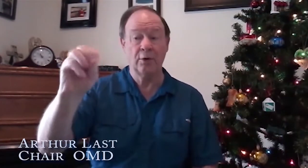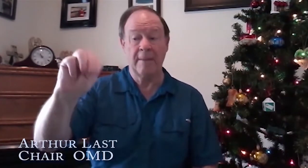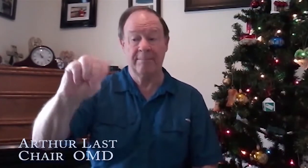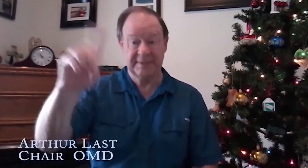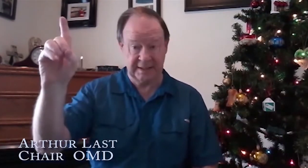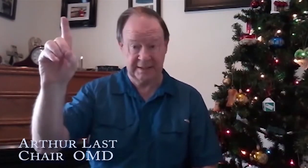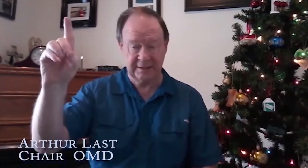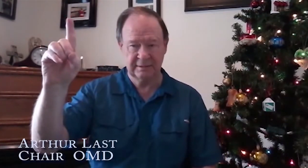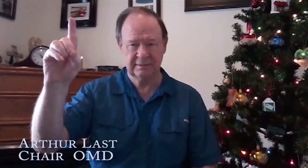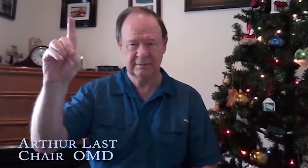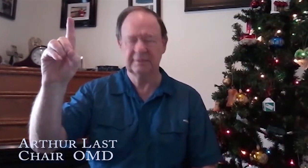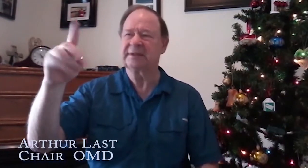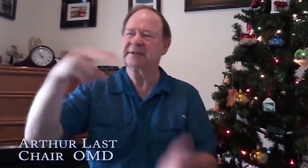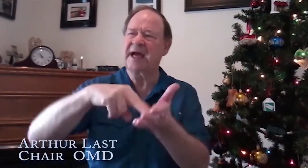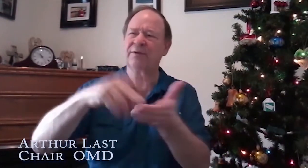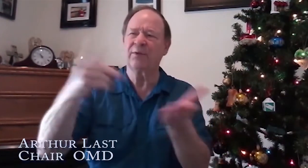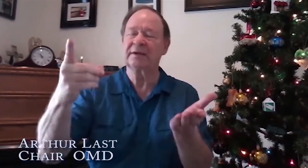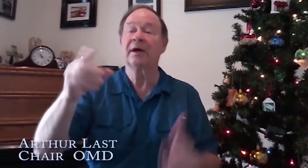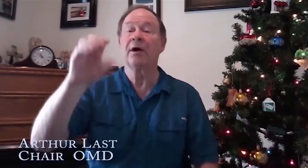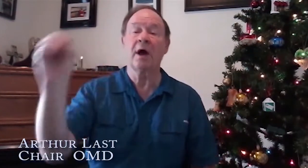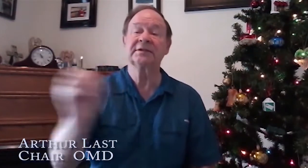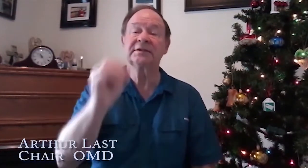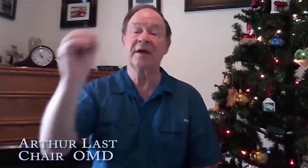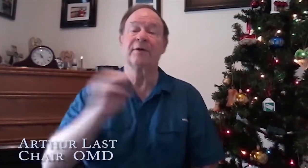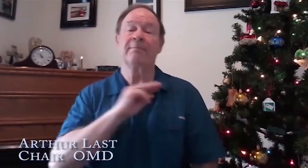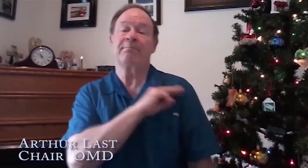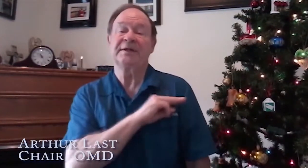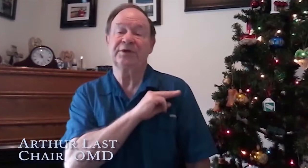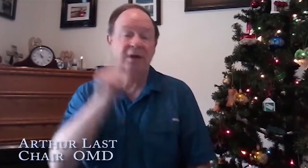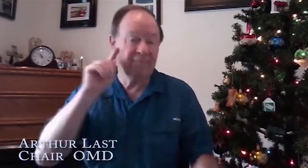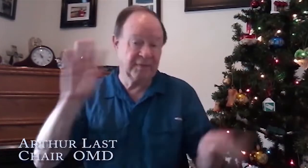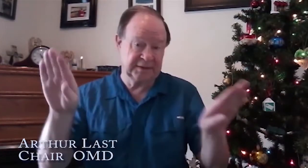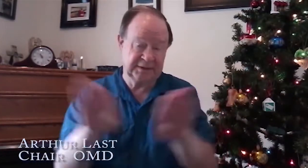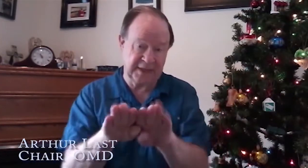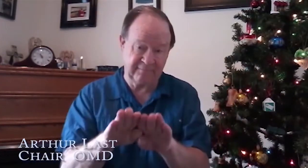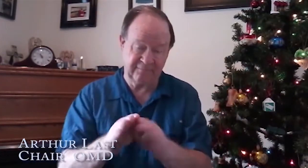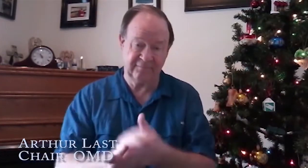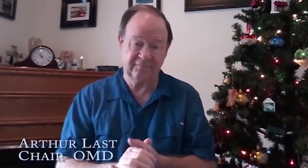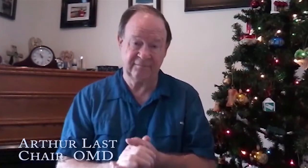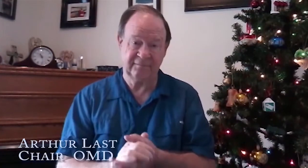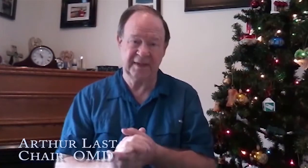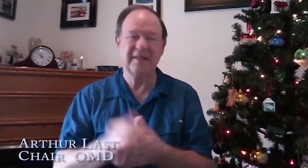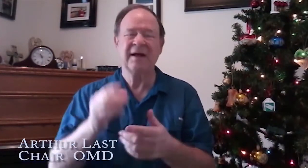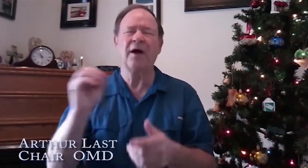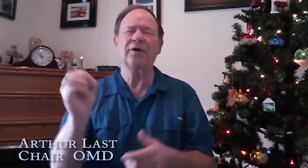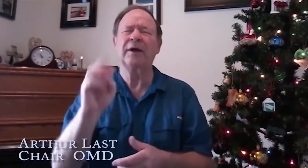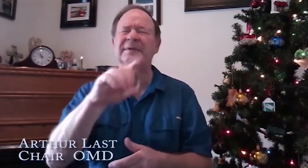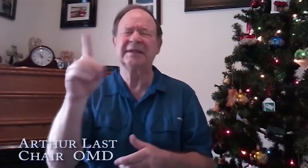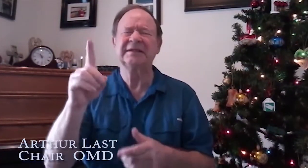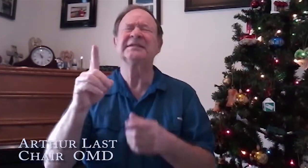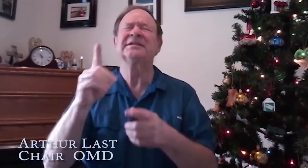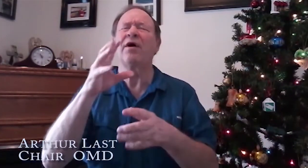the chair for the OMD, which stands for Ontario Mission of the Deaf.